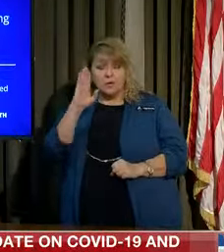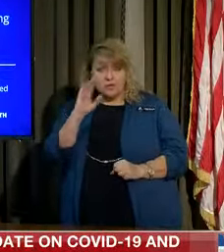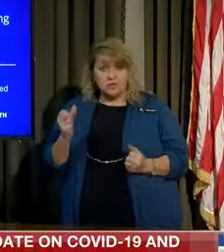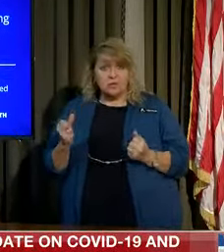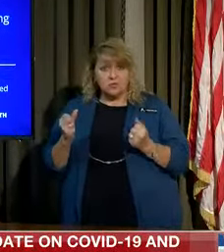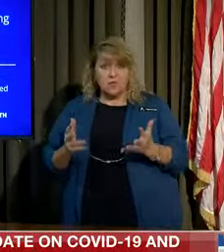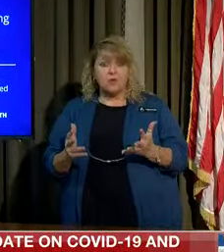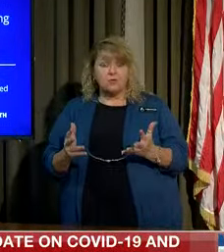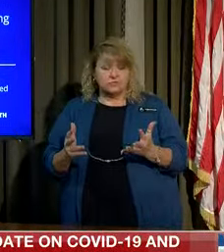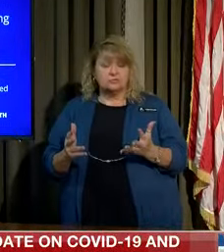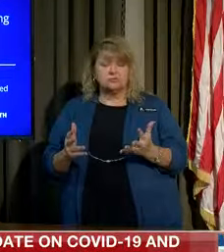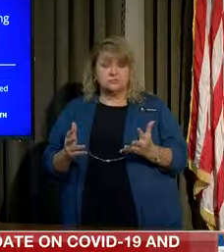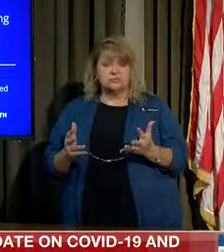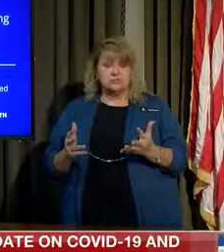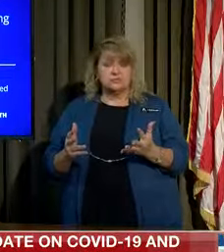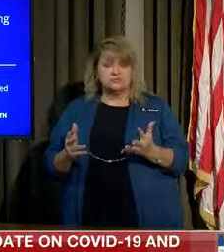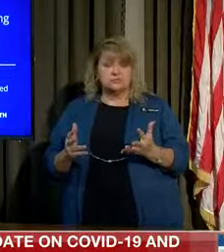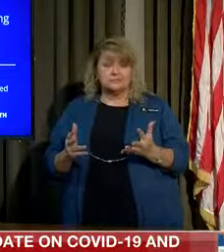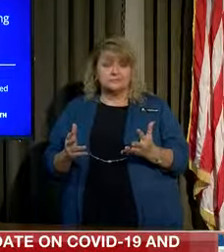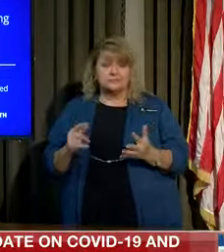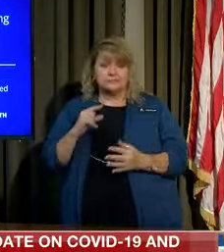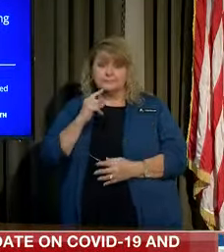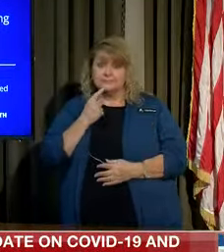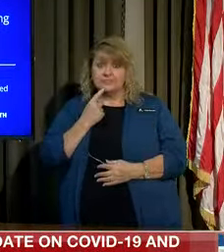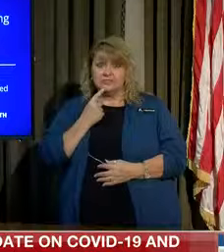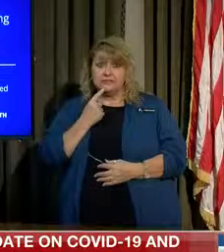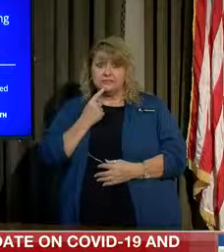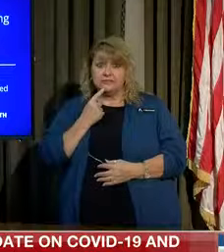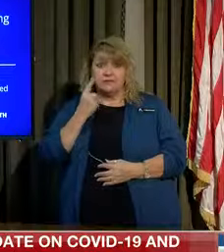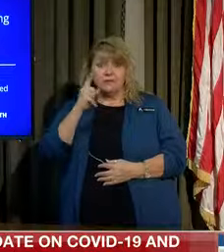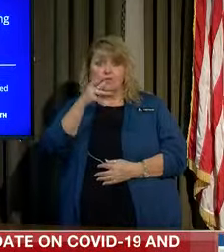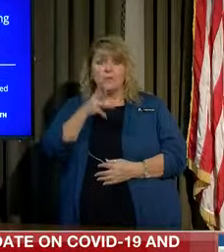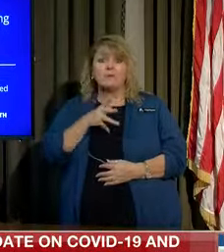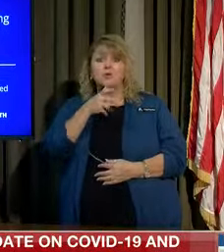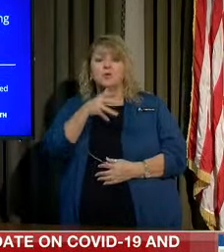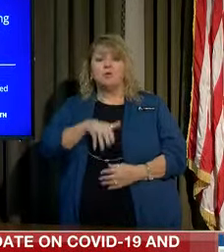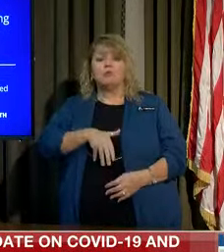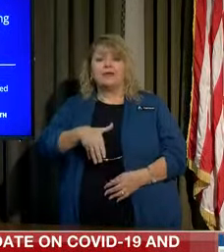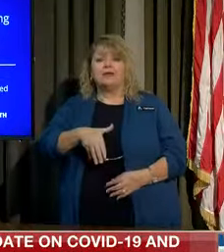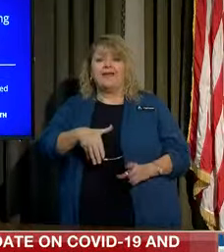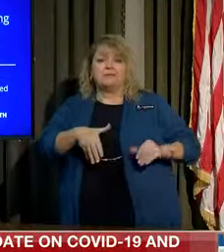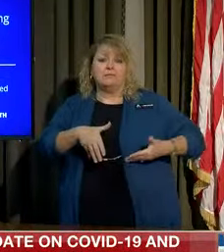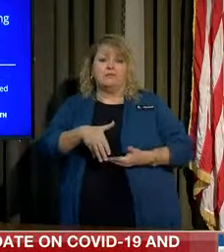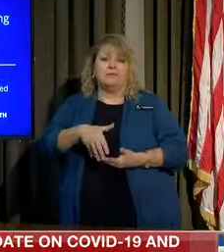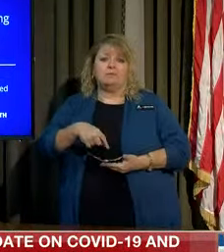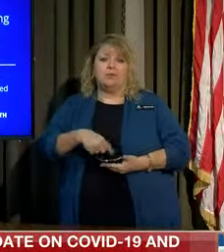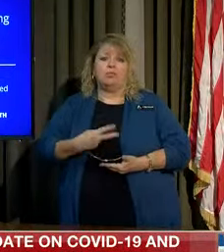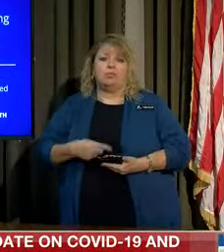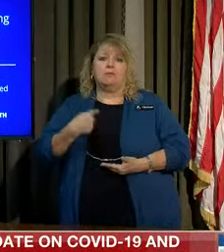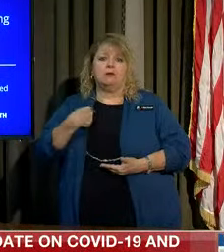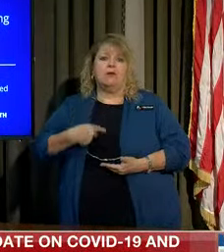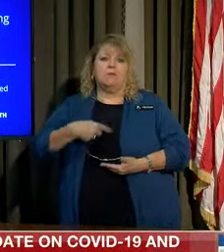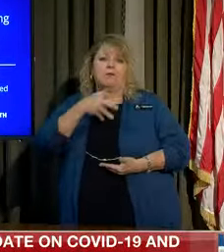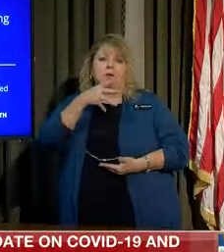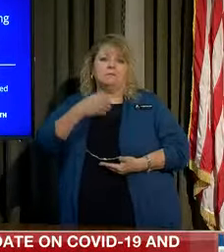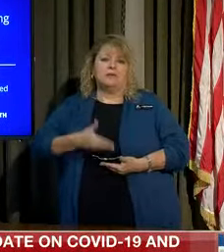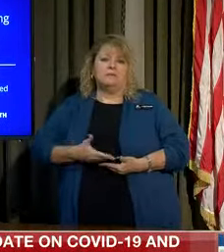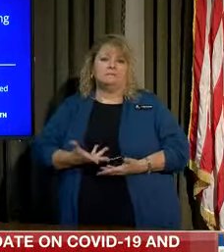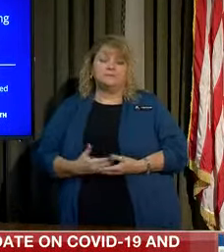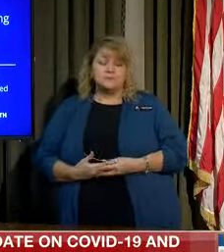severe outcomes when it affects women who are pregnant and their unborn babies. There's also no doubt that there's a really